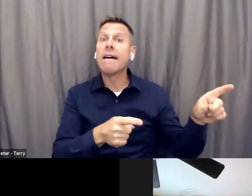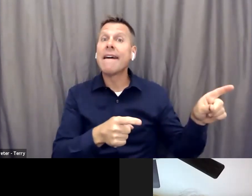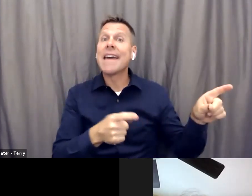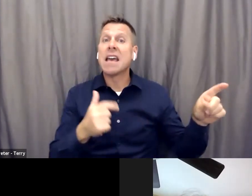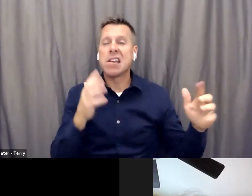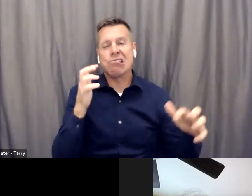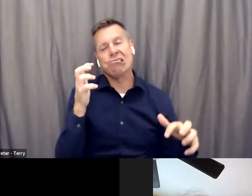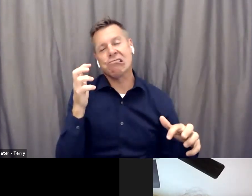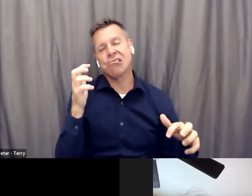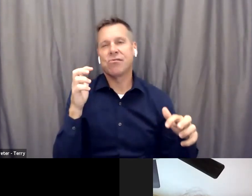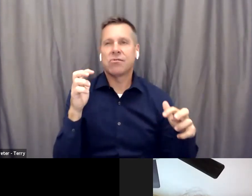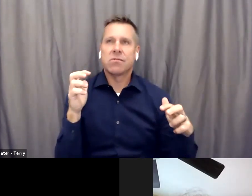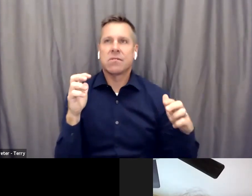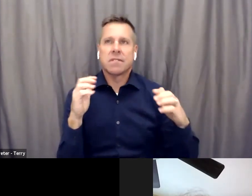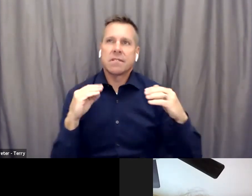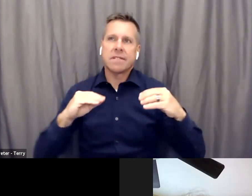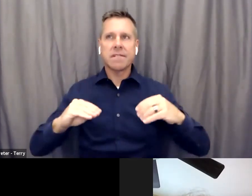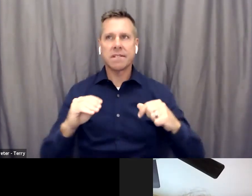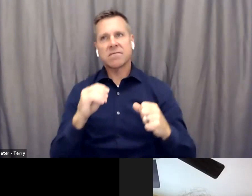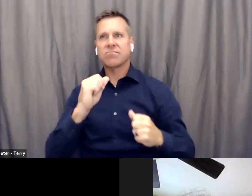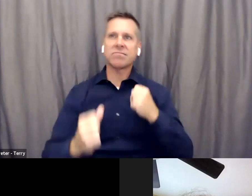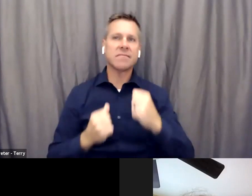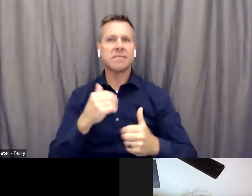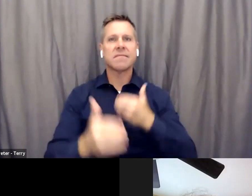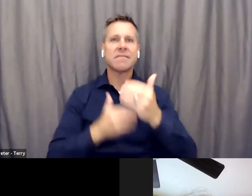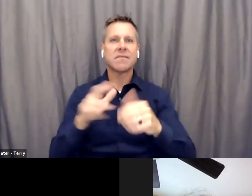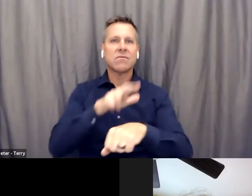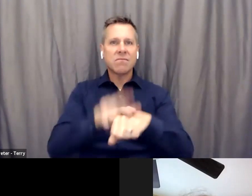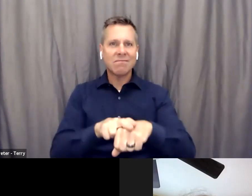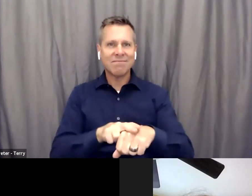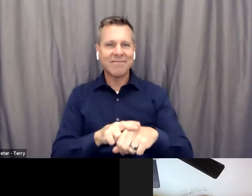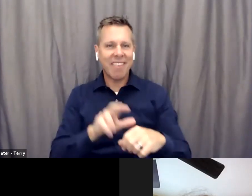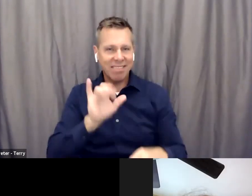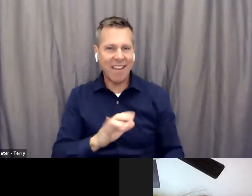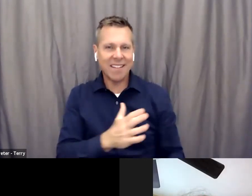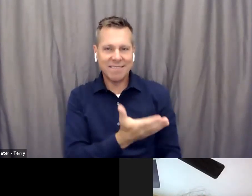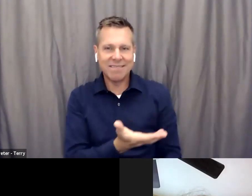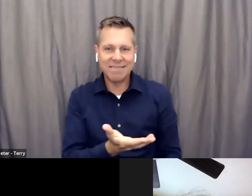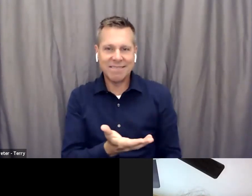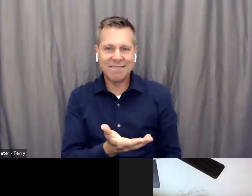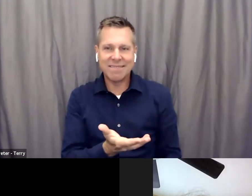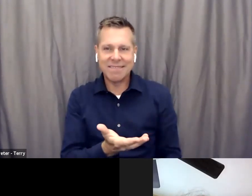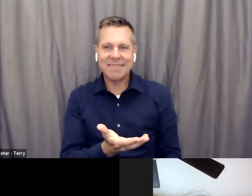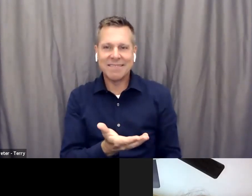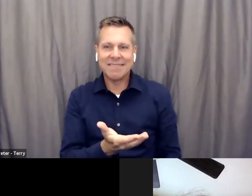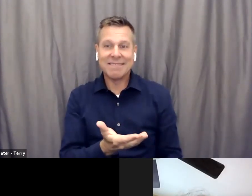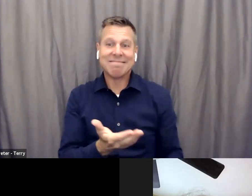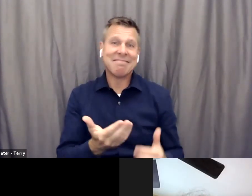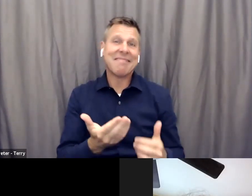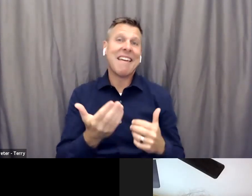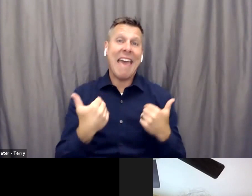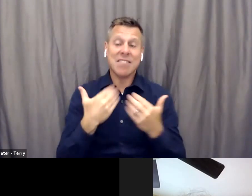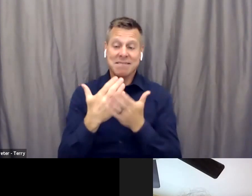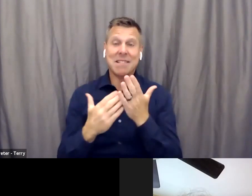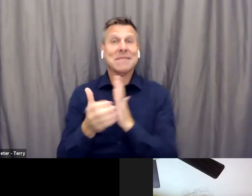themselves back together again, right? So yes, I have some skills, I have some tools,